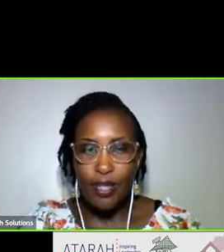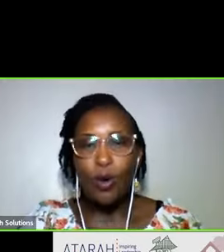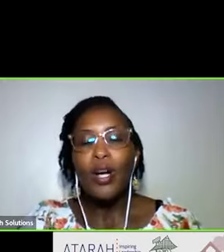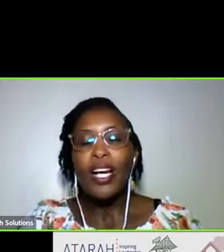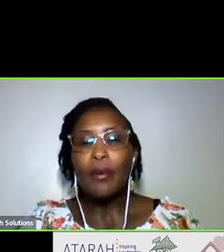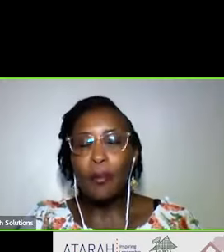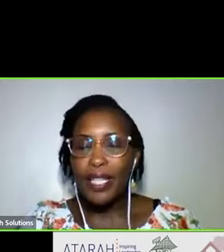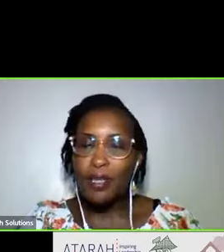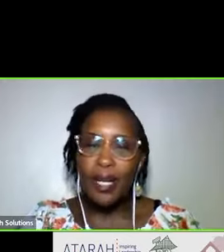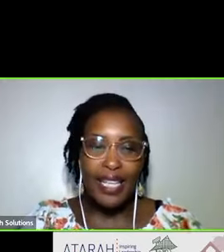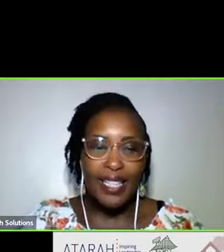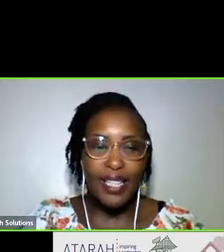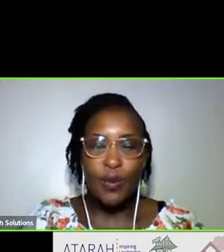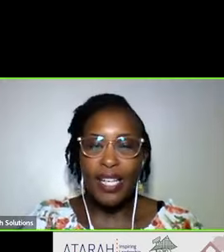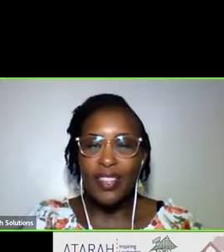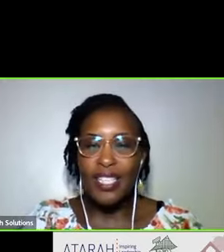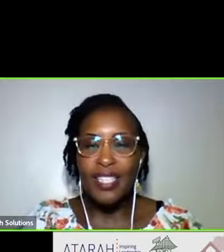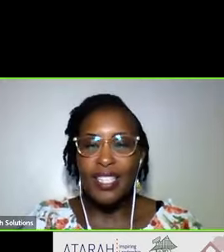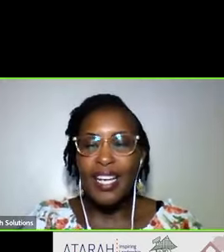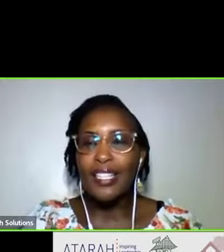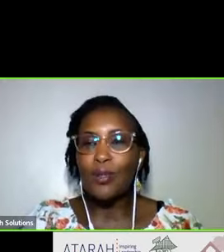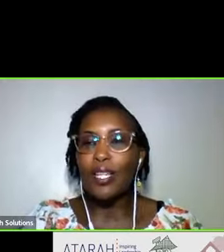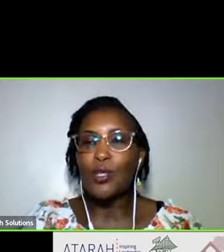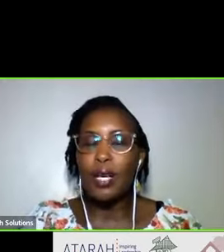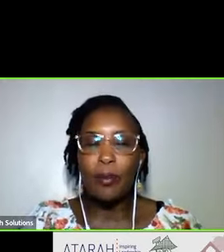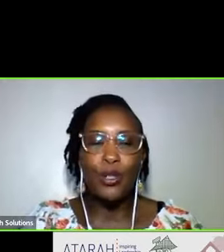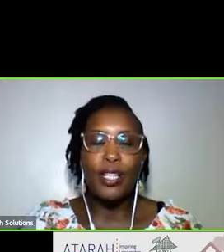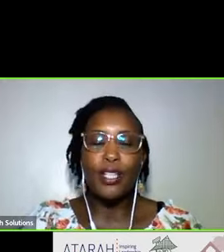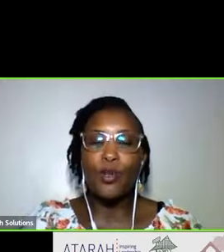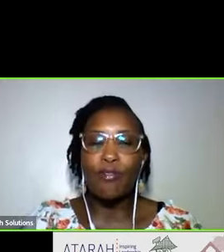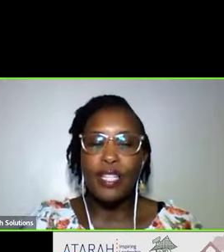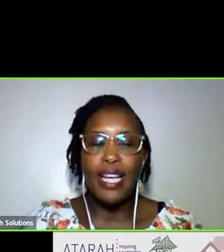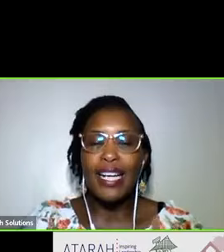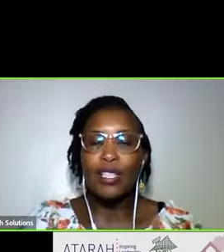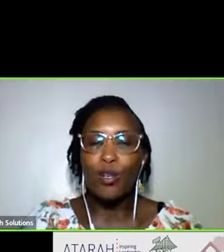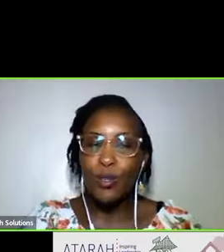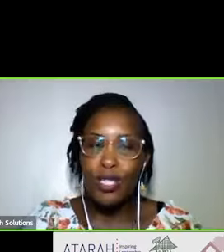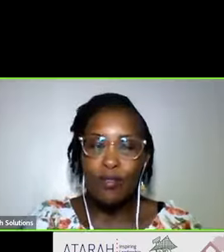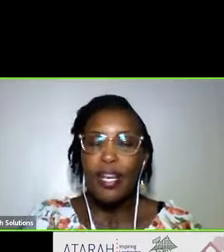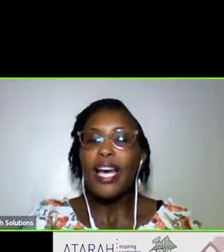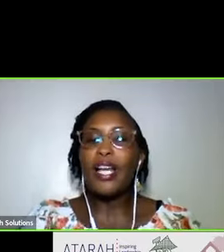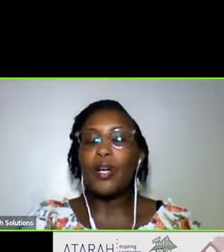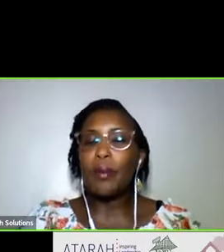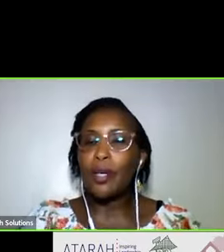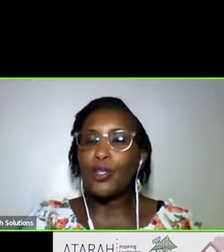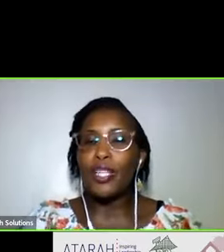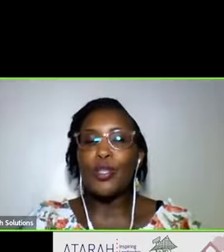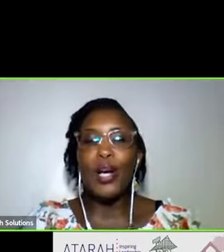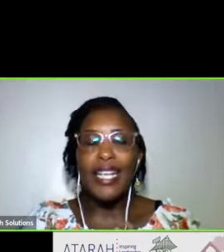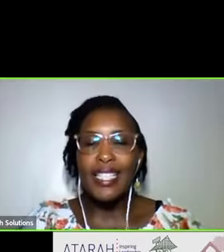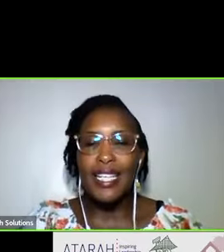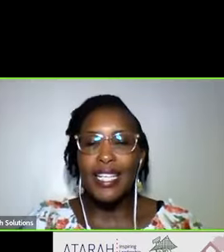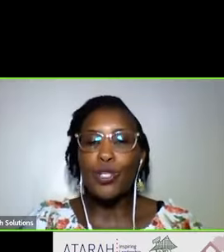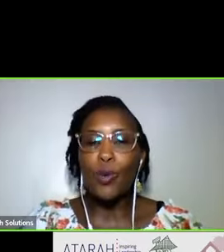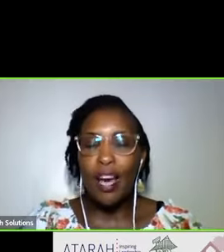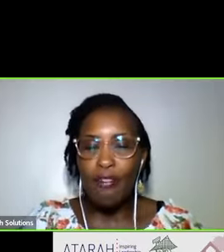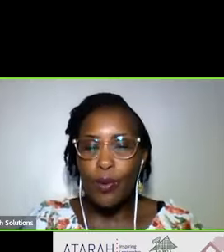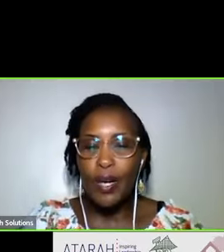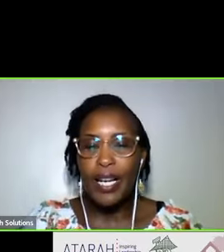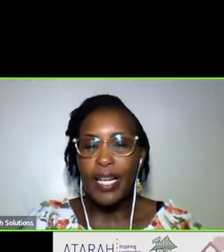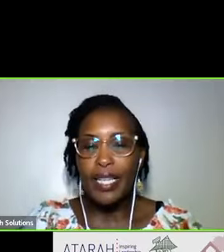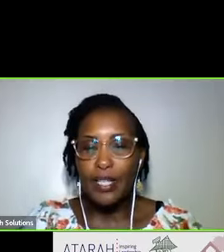about it. So please get in touch with Catherine Sindandi so that you can make sure that your events are inclusive and you can make sure that you are attending